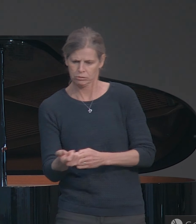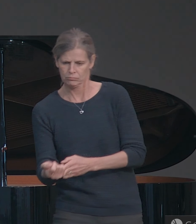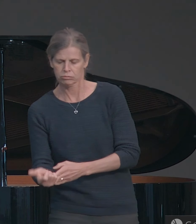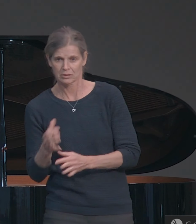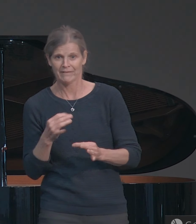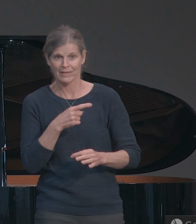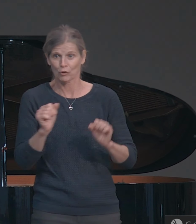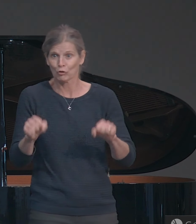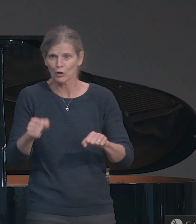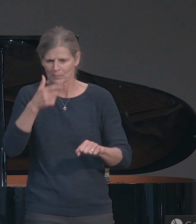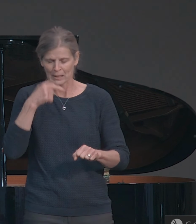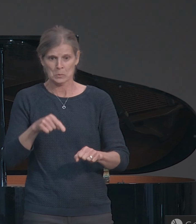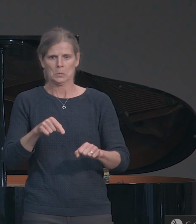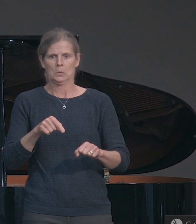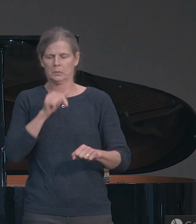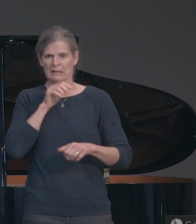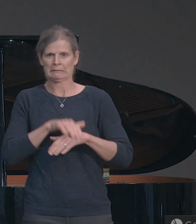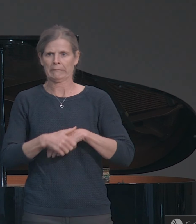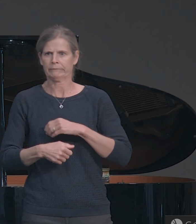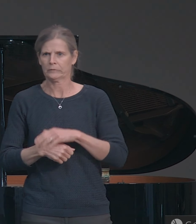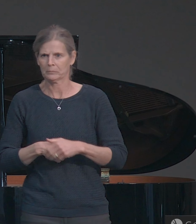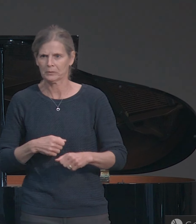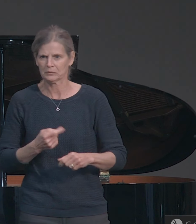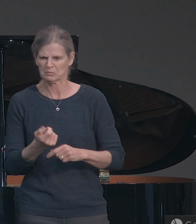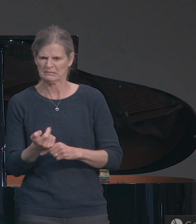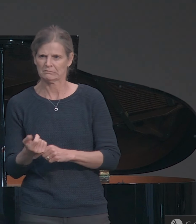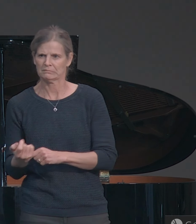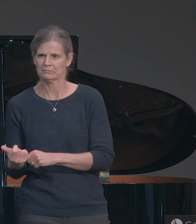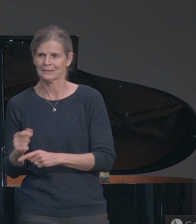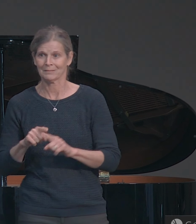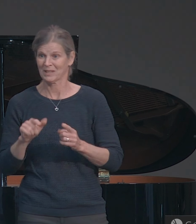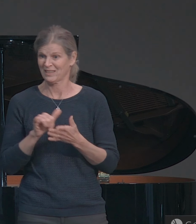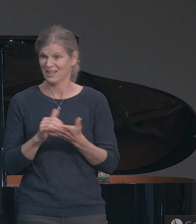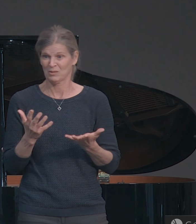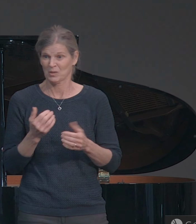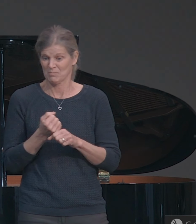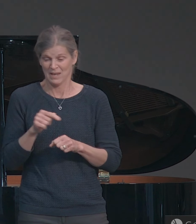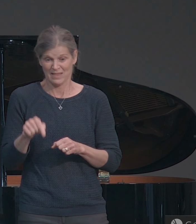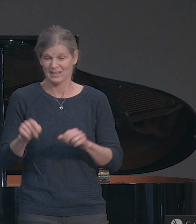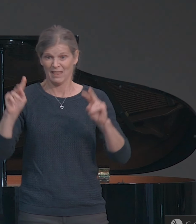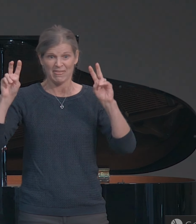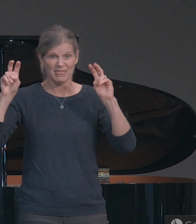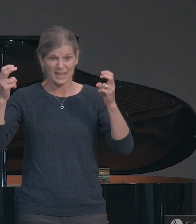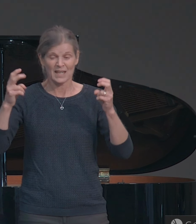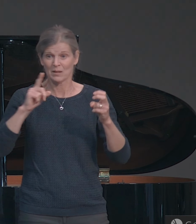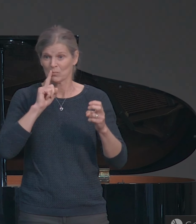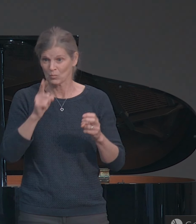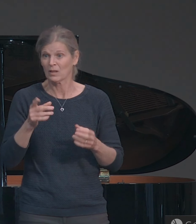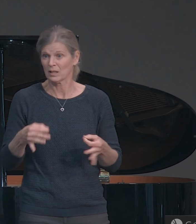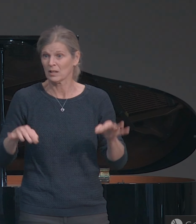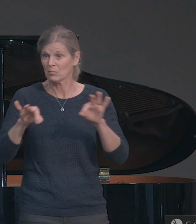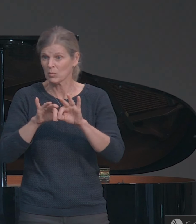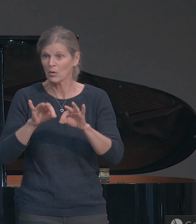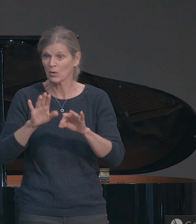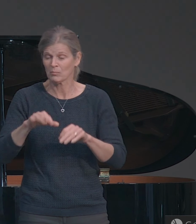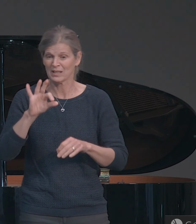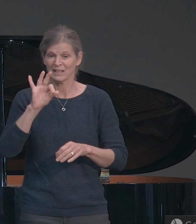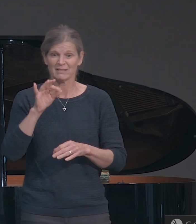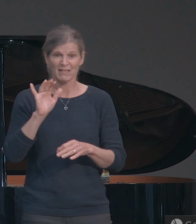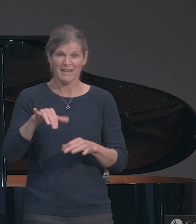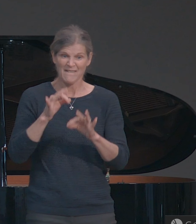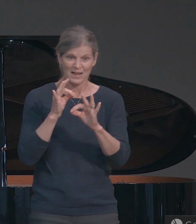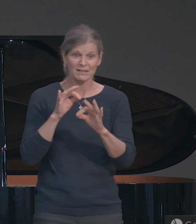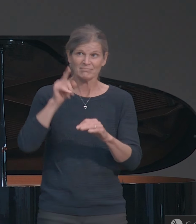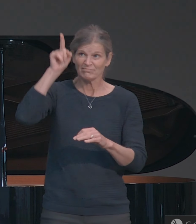they could, because they're so uncomfortable. But that's what makes this theme so important. It is the